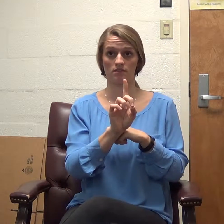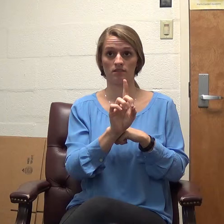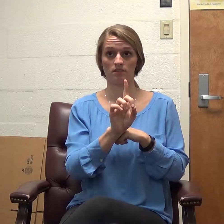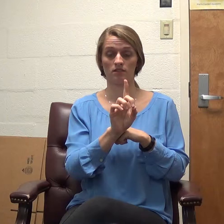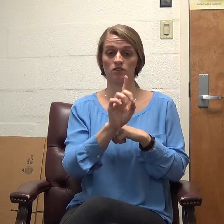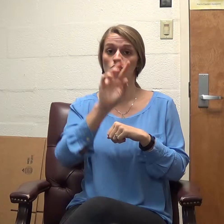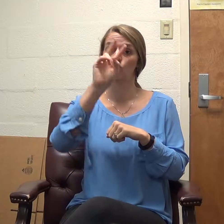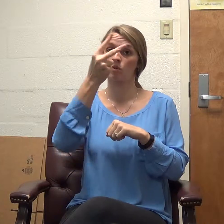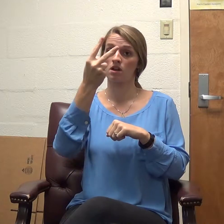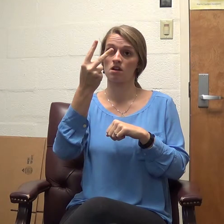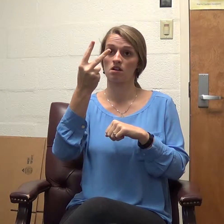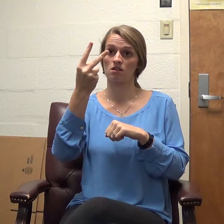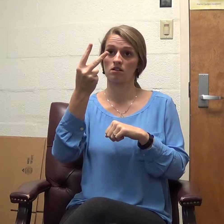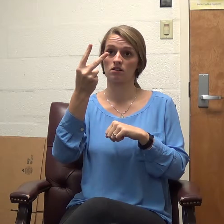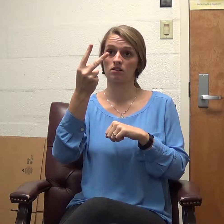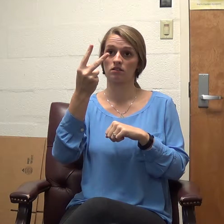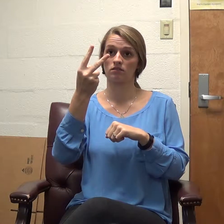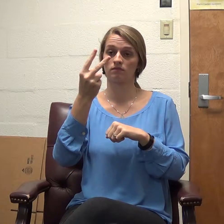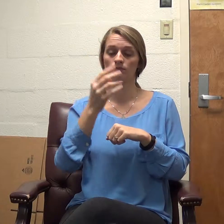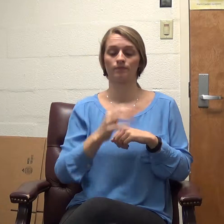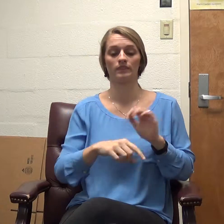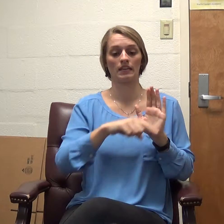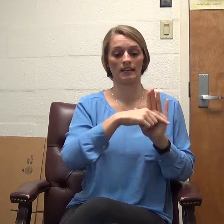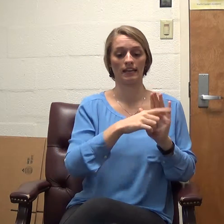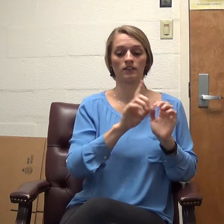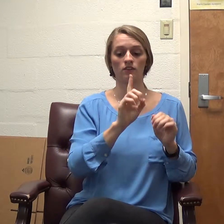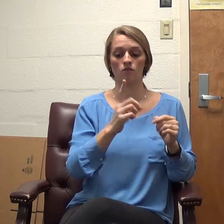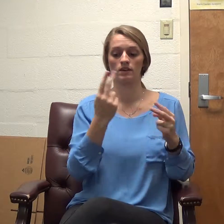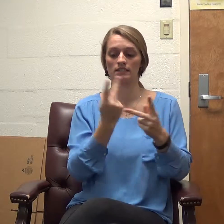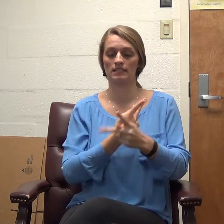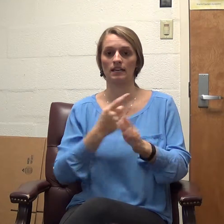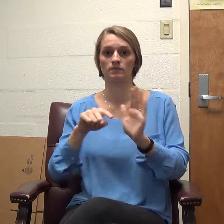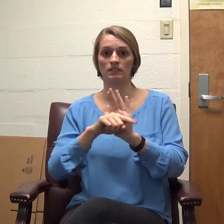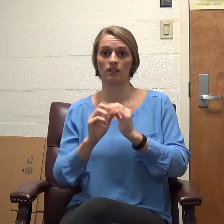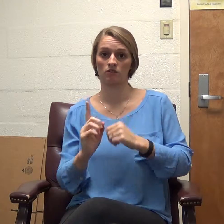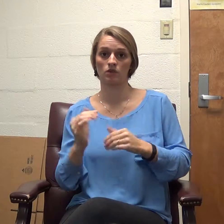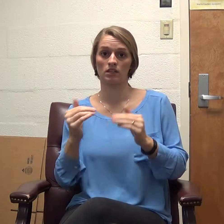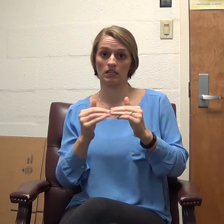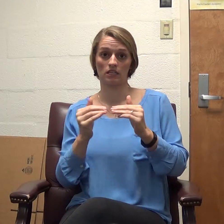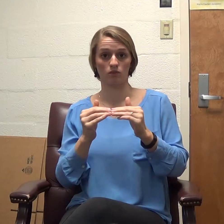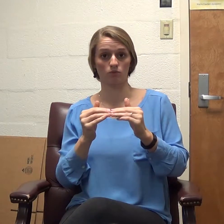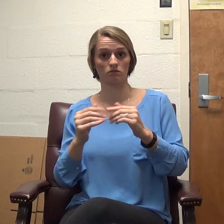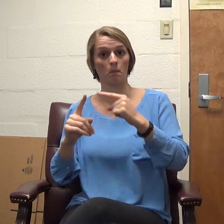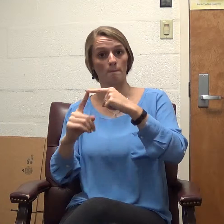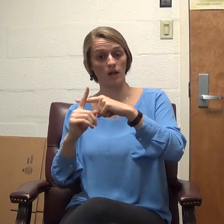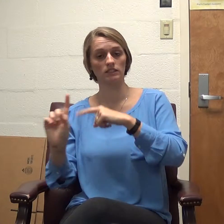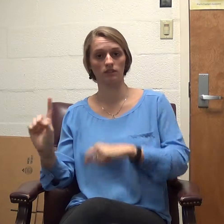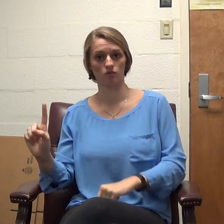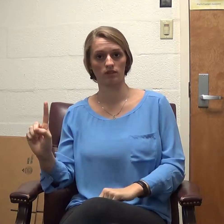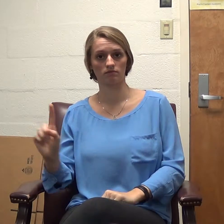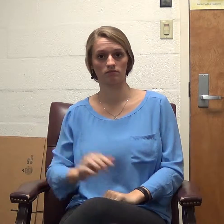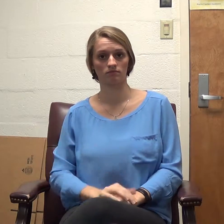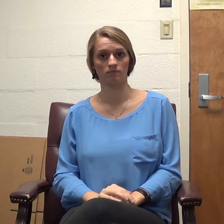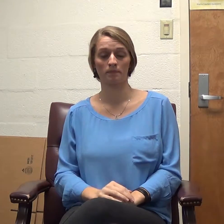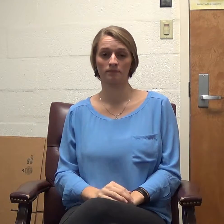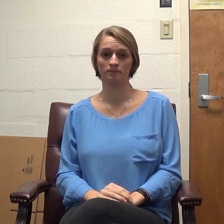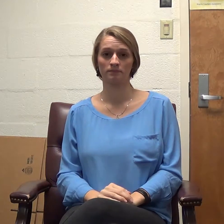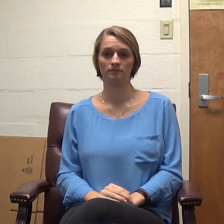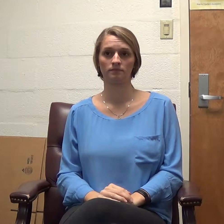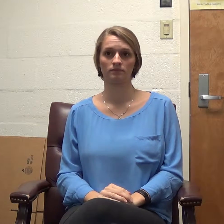squared, well, that's negative 1 times negative 1. Well, that equals positive 1. But then if I said